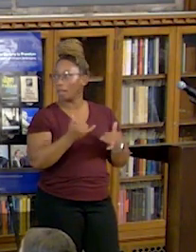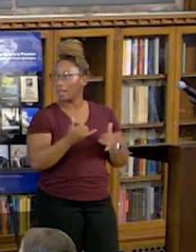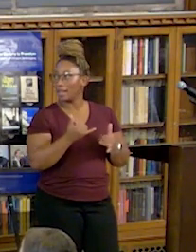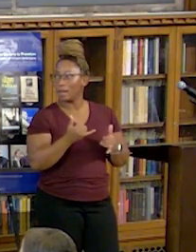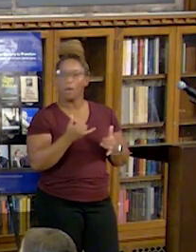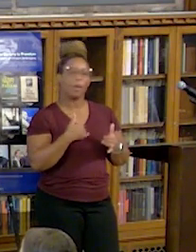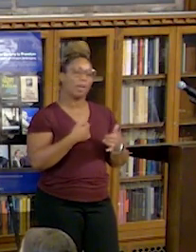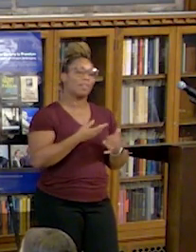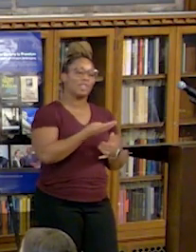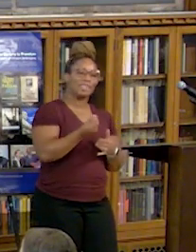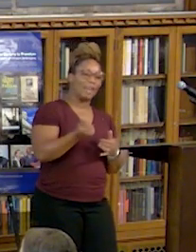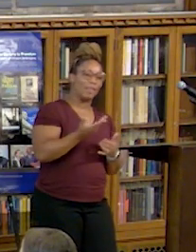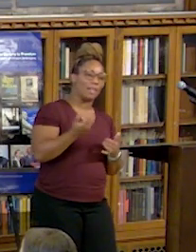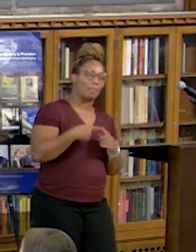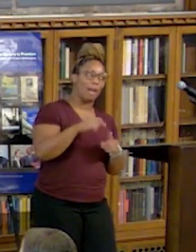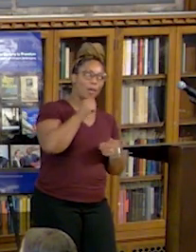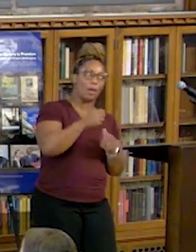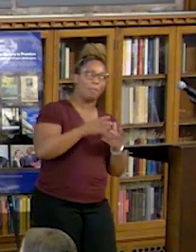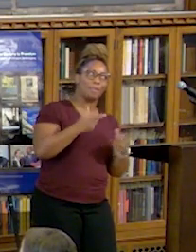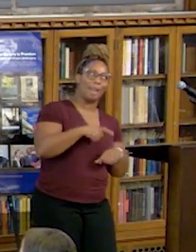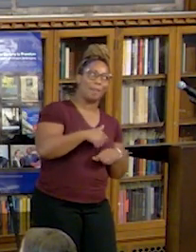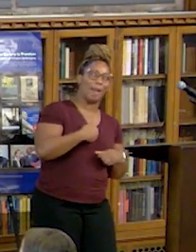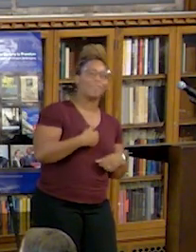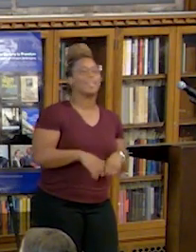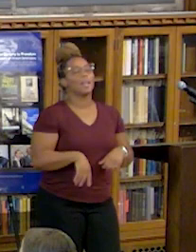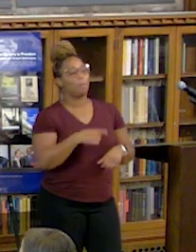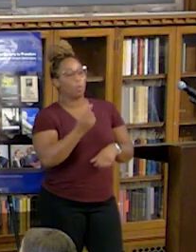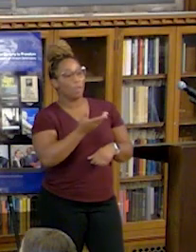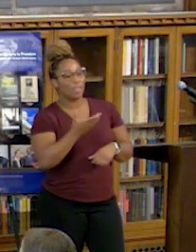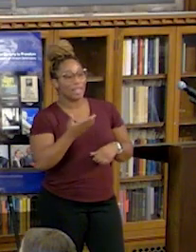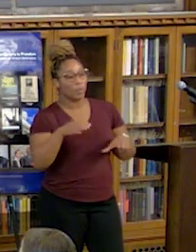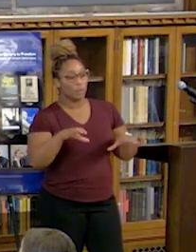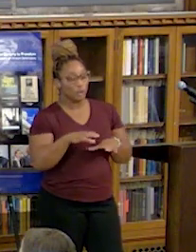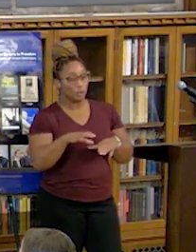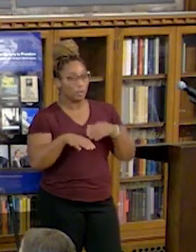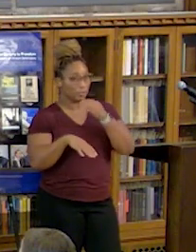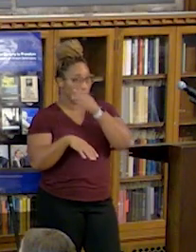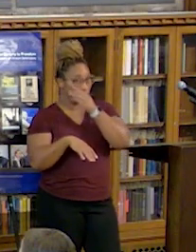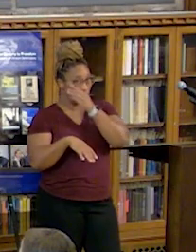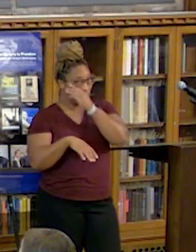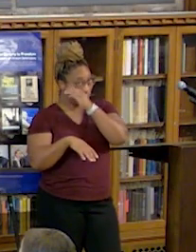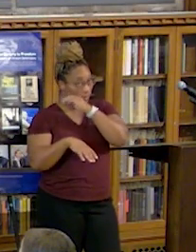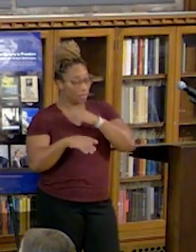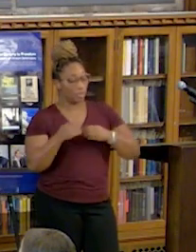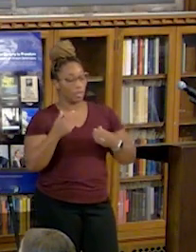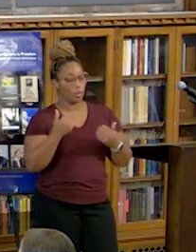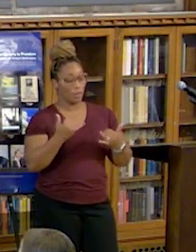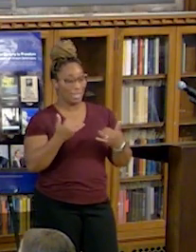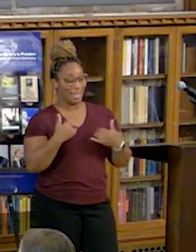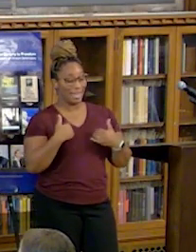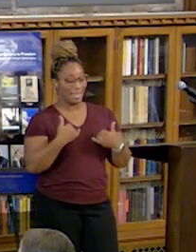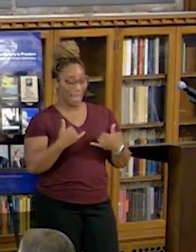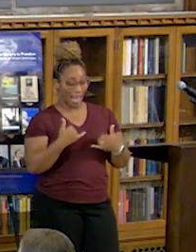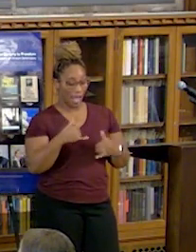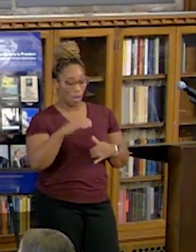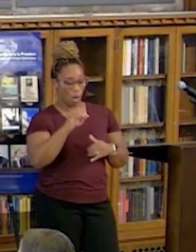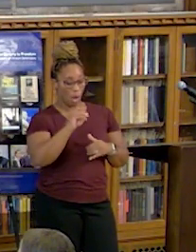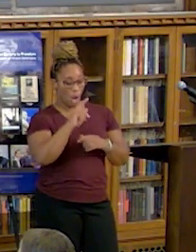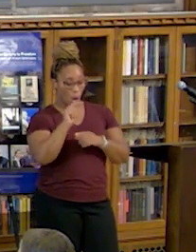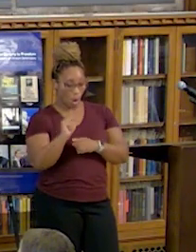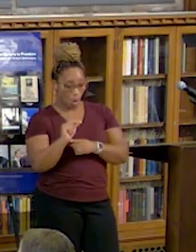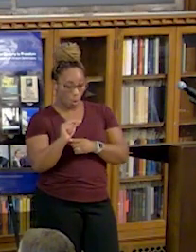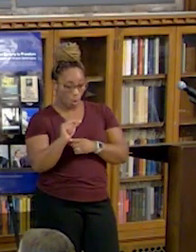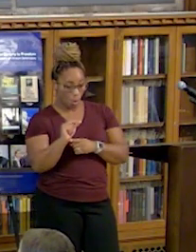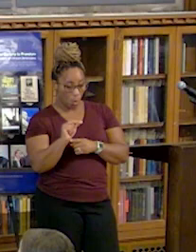have multiple but I don't know how much time I have so one thing that um we now own the race